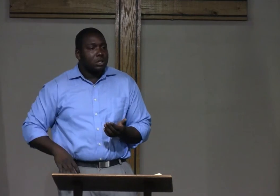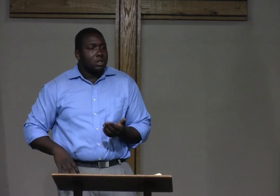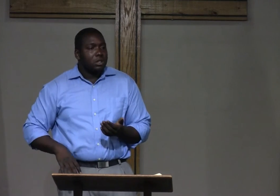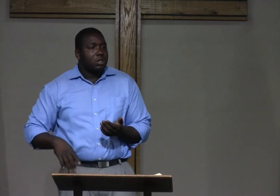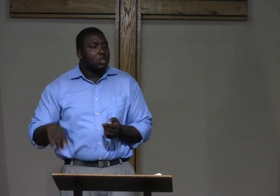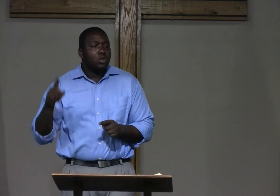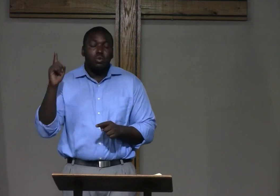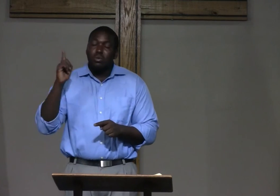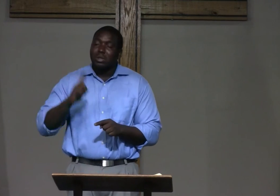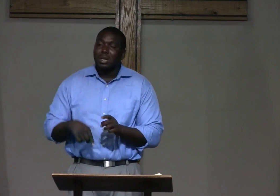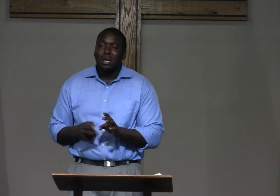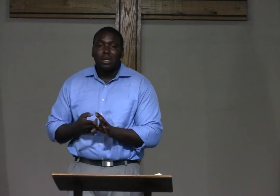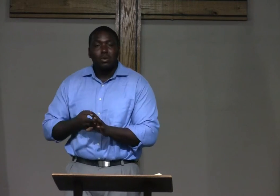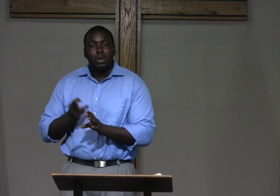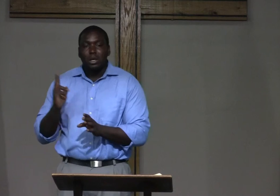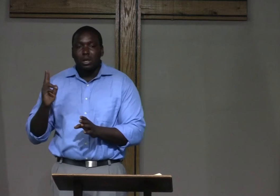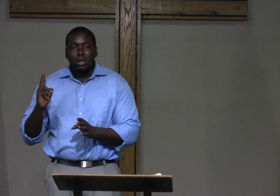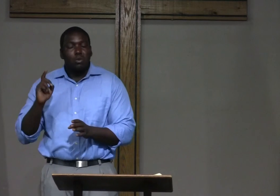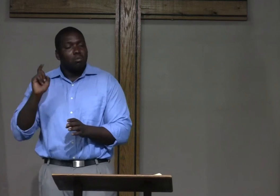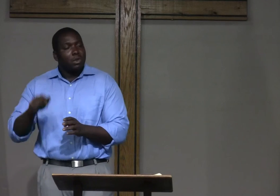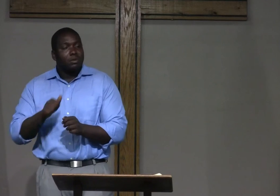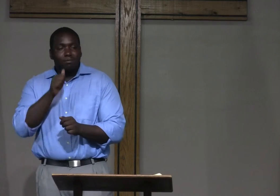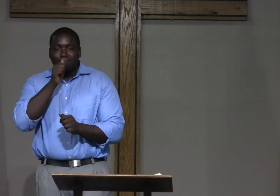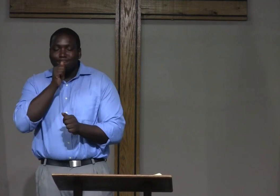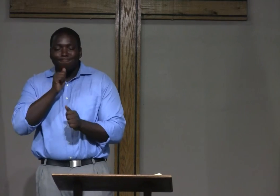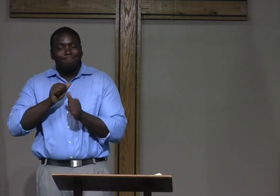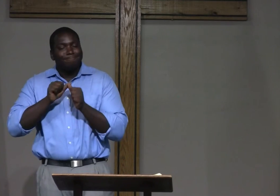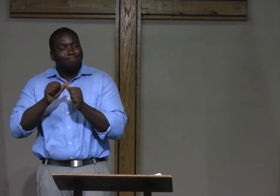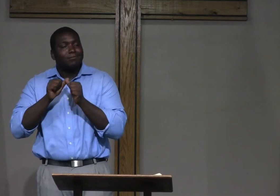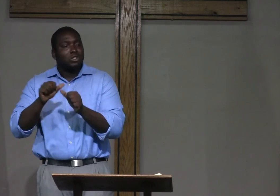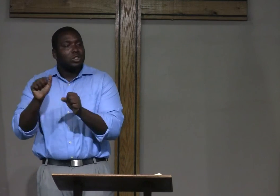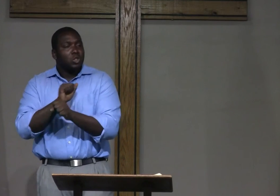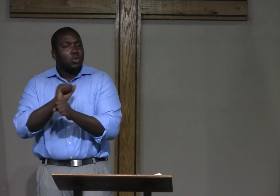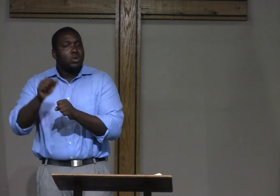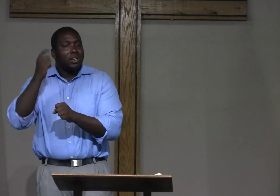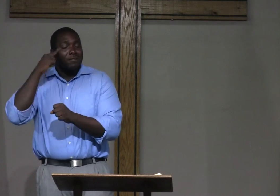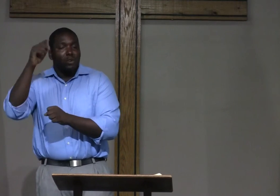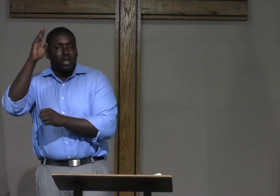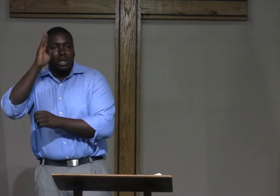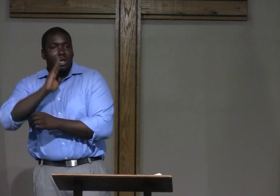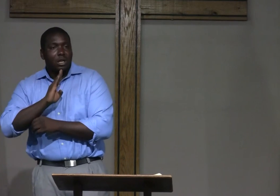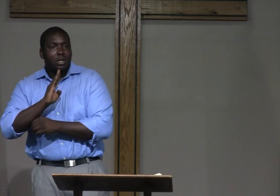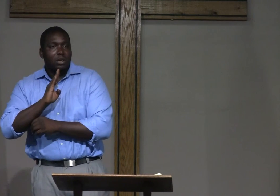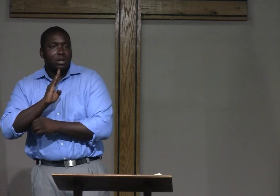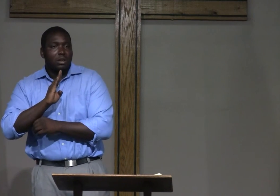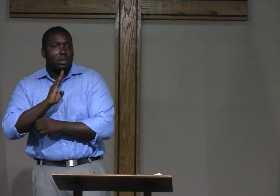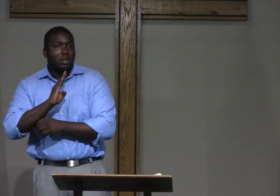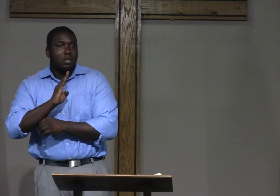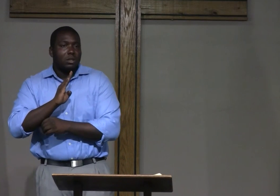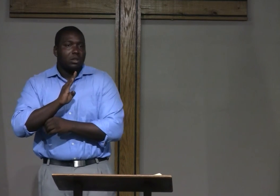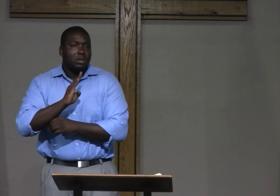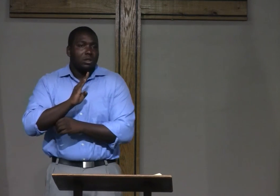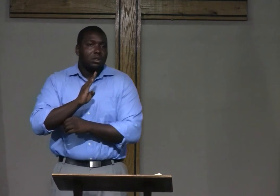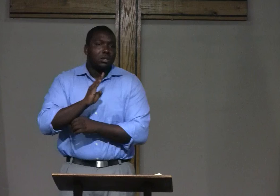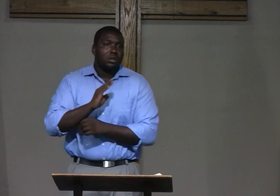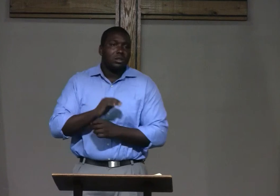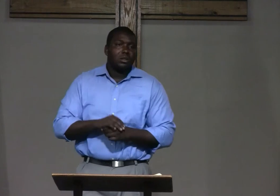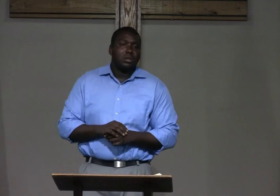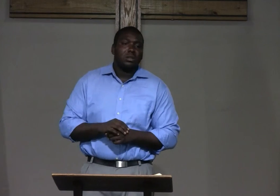gospel with them, how are they going to see Christ? We cannot give up. We must endure. We must continue working for God.